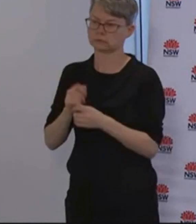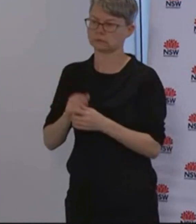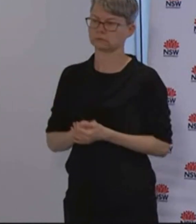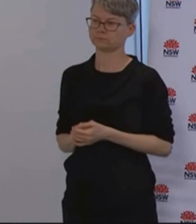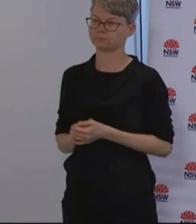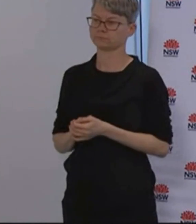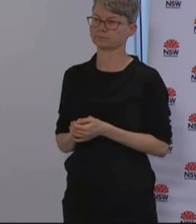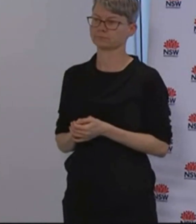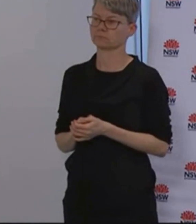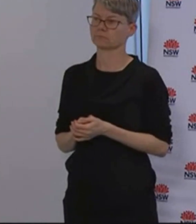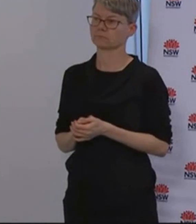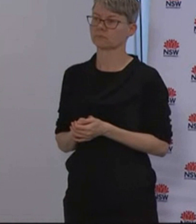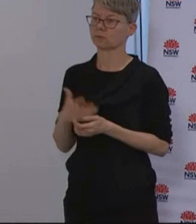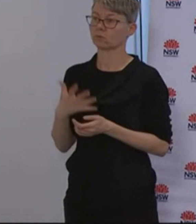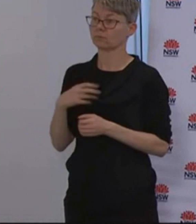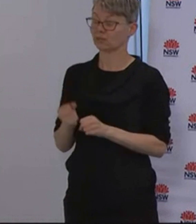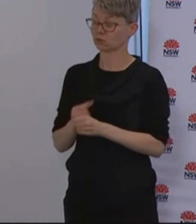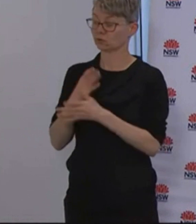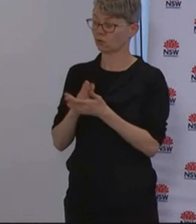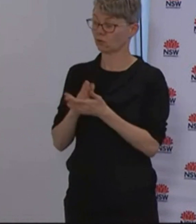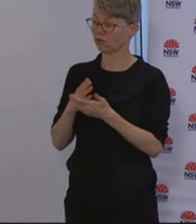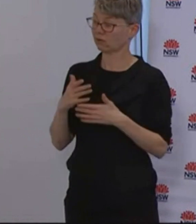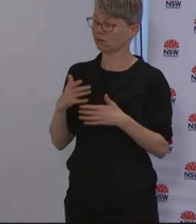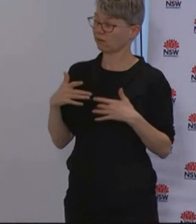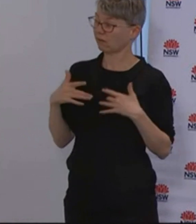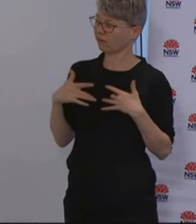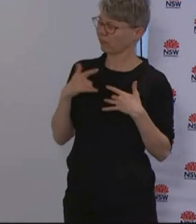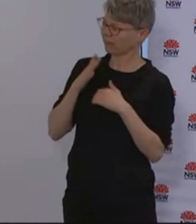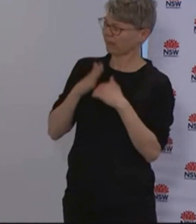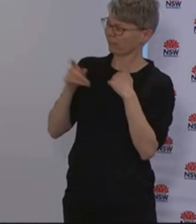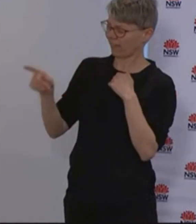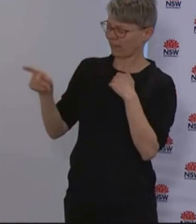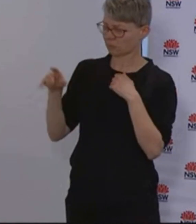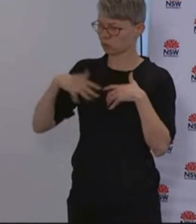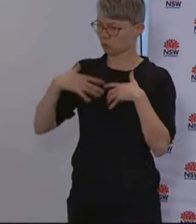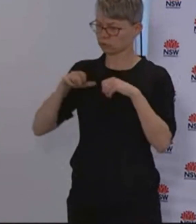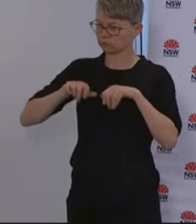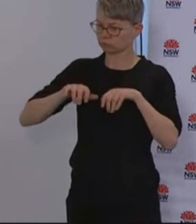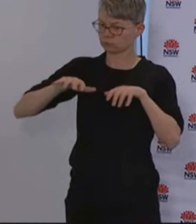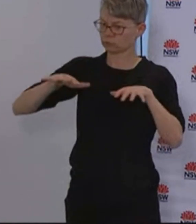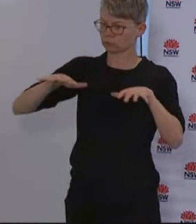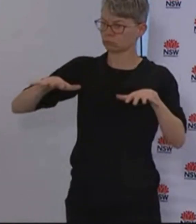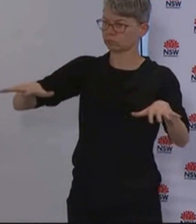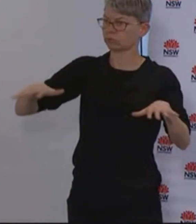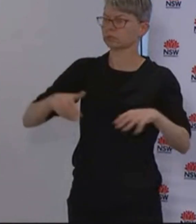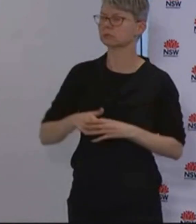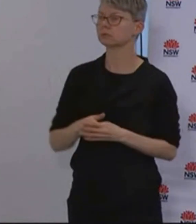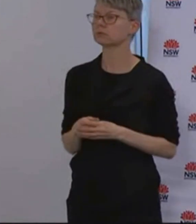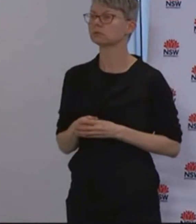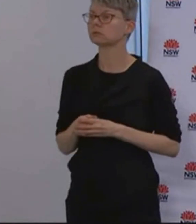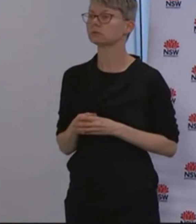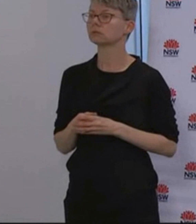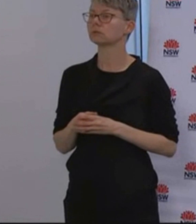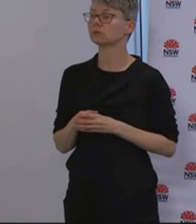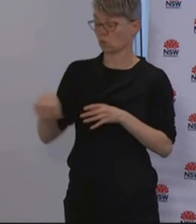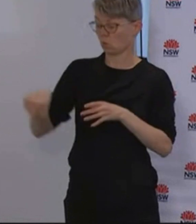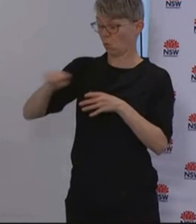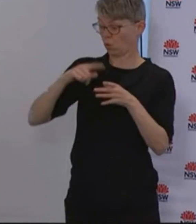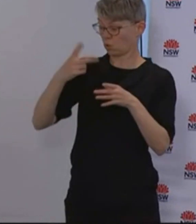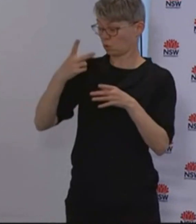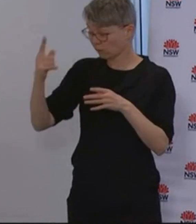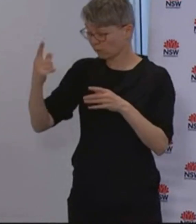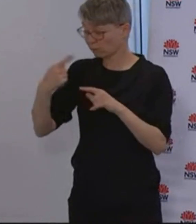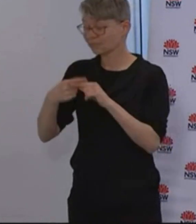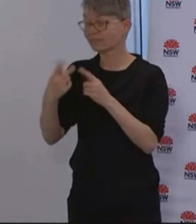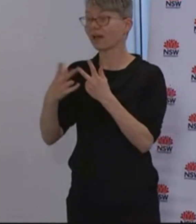more broadly in the community. At this stage, all of the cases that have been notified, and